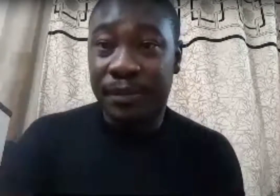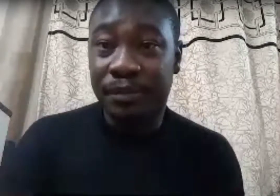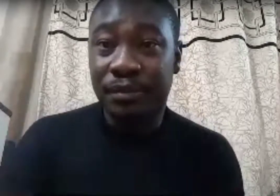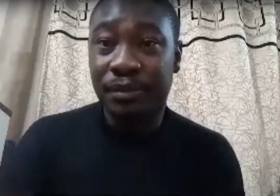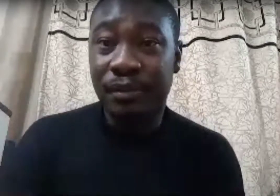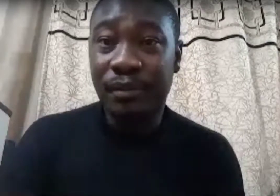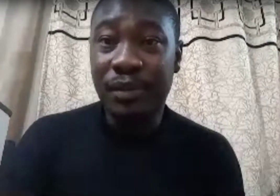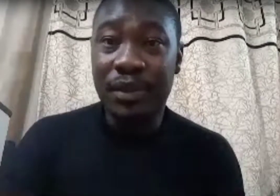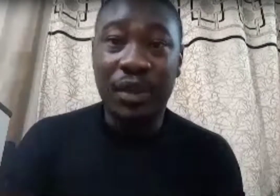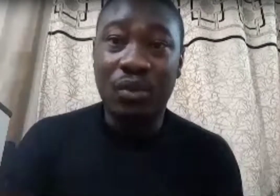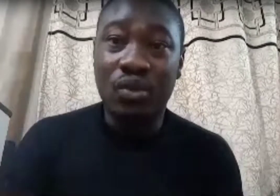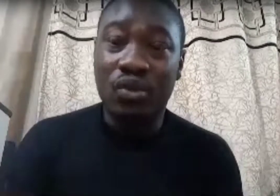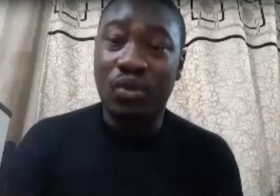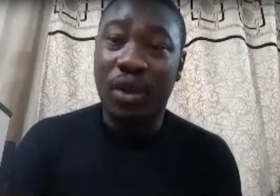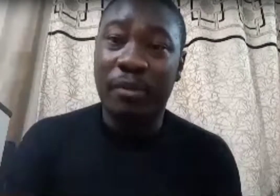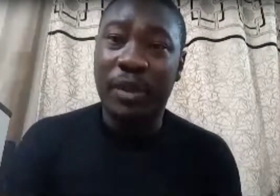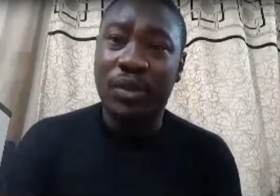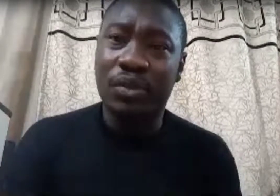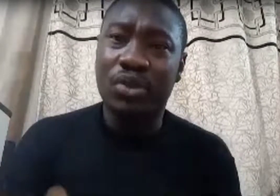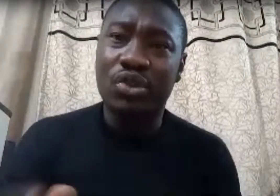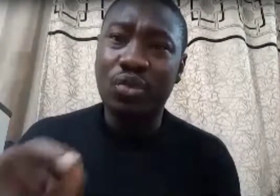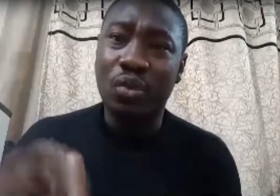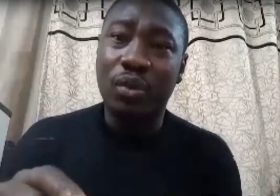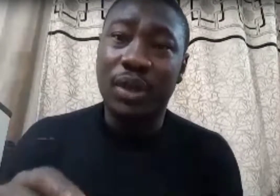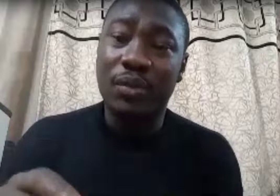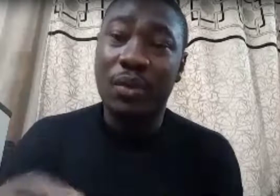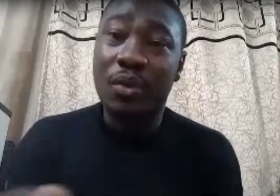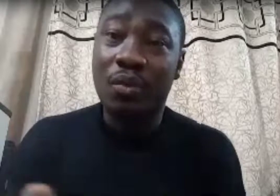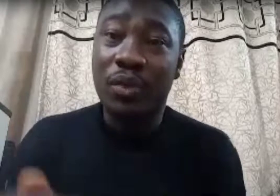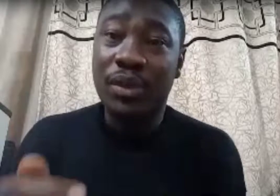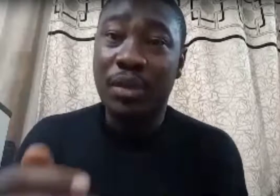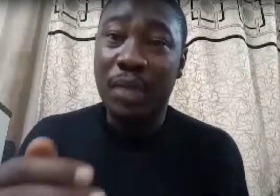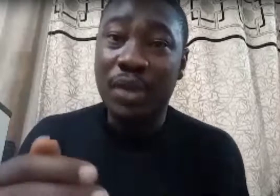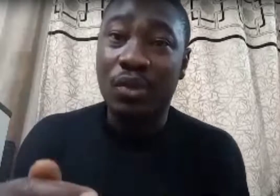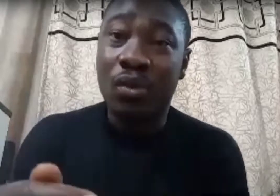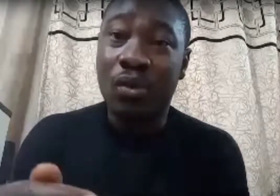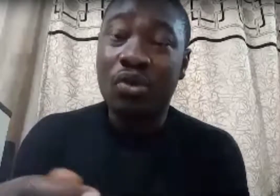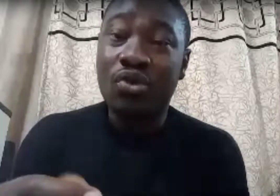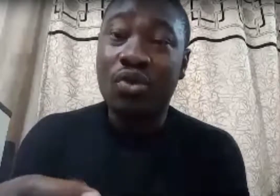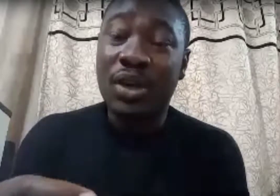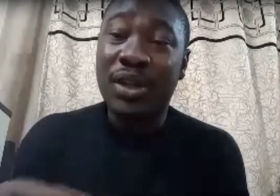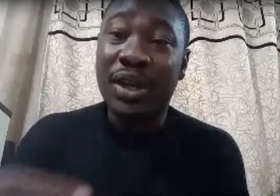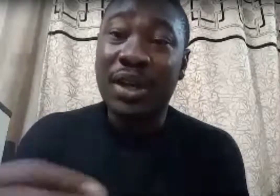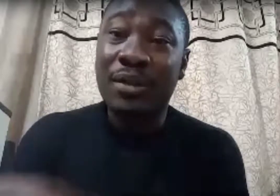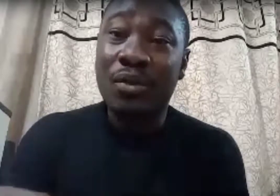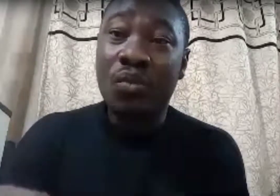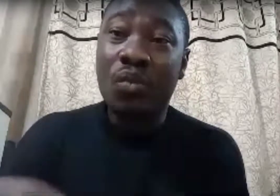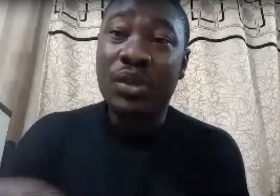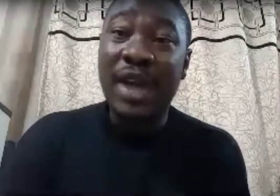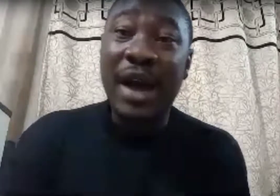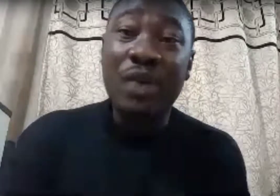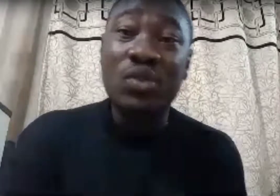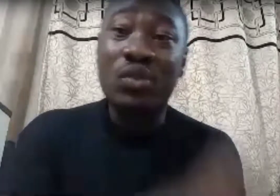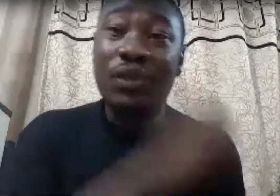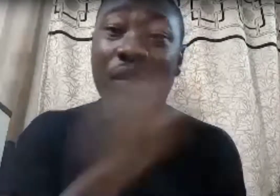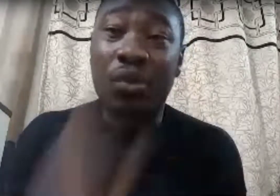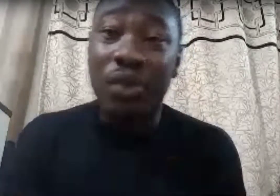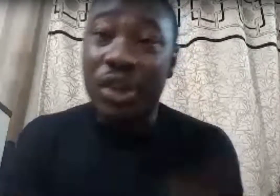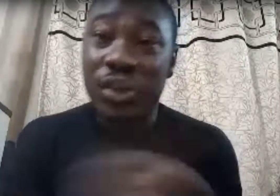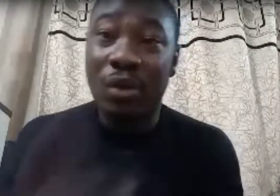can learn what is out of the curriculum of the iSign for you? You can learn far beyond. You can begin to learn